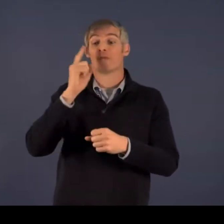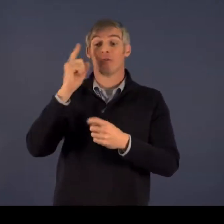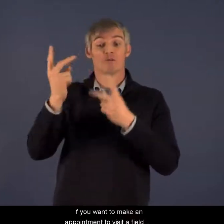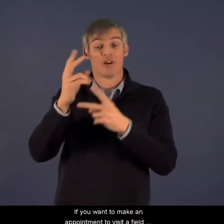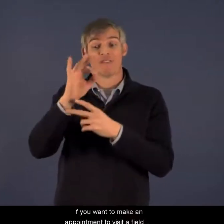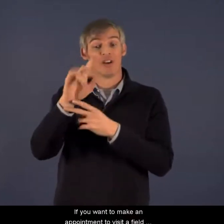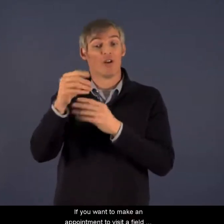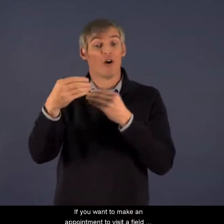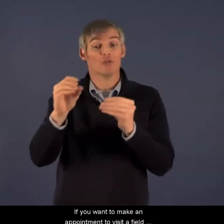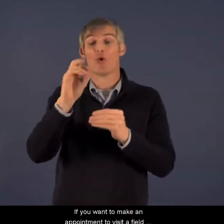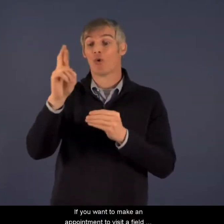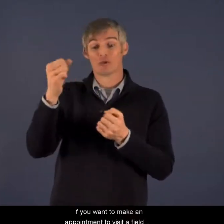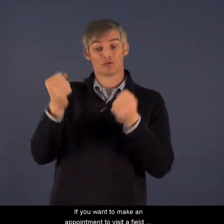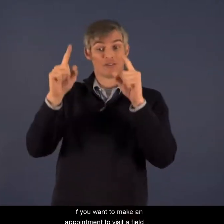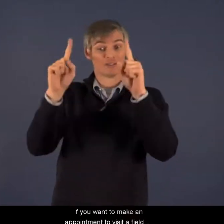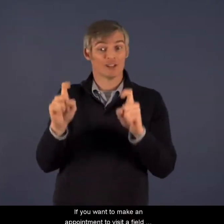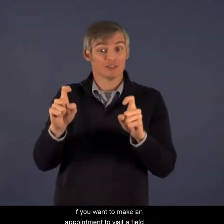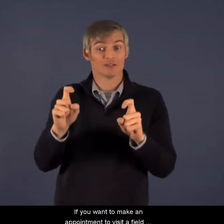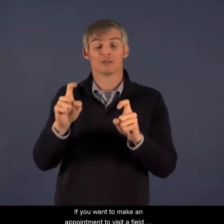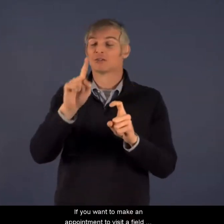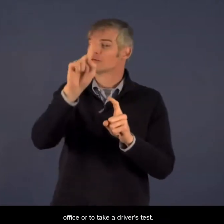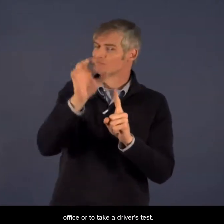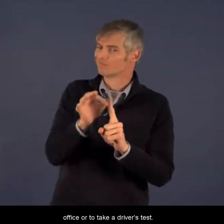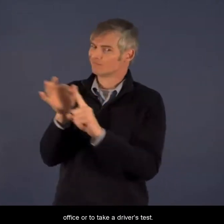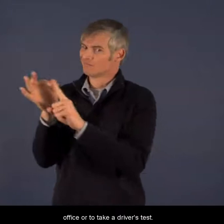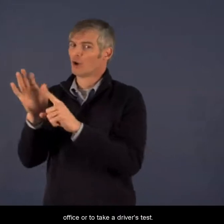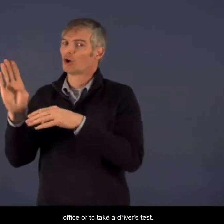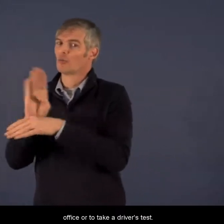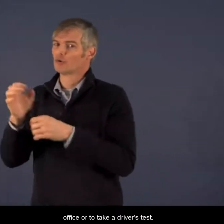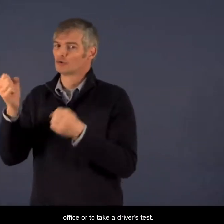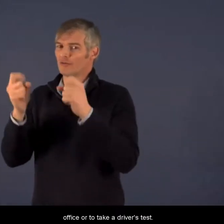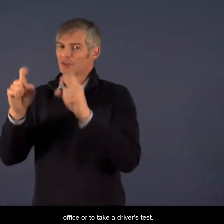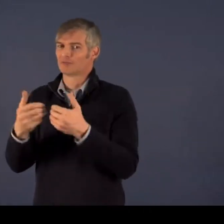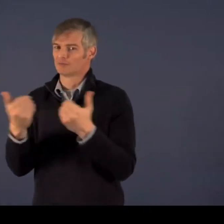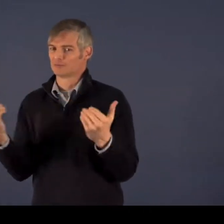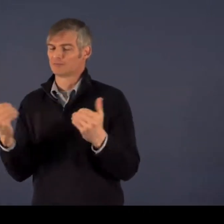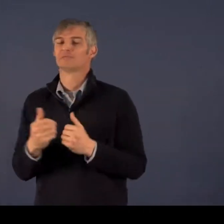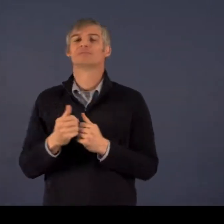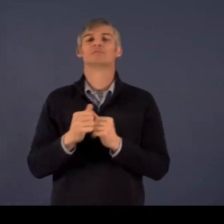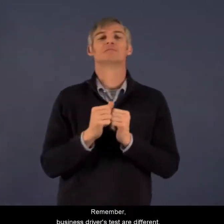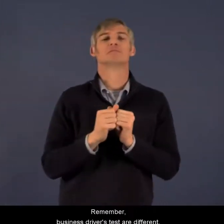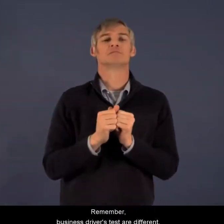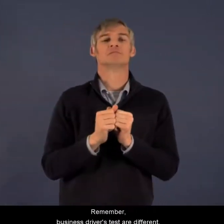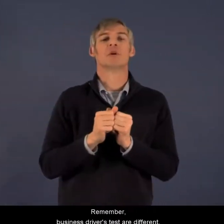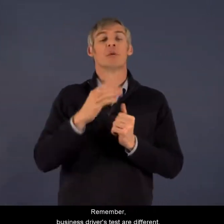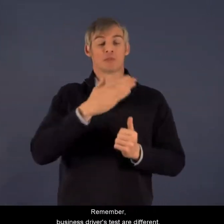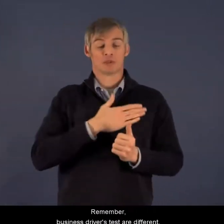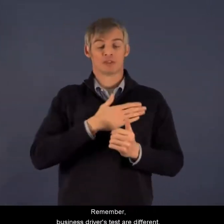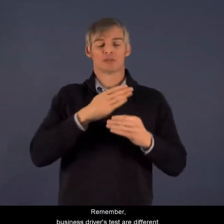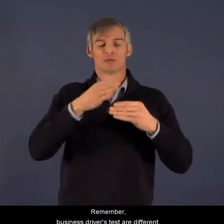If you want to make an appointment to visit a field office or to take a driver's test, remember, business driver's tests are